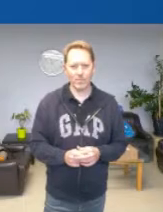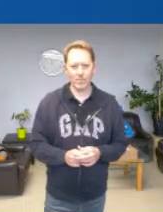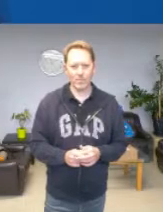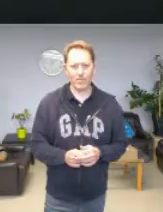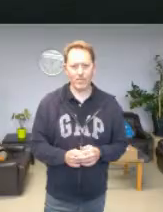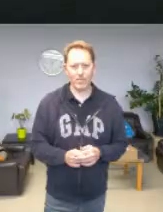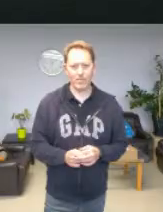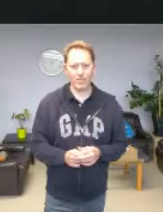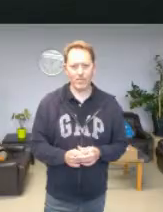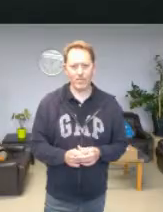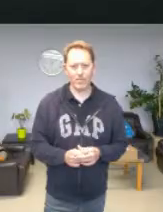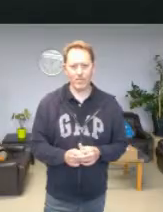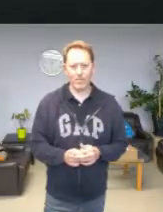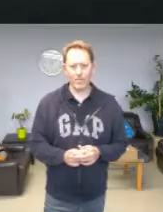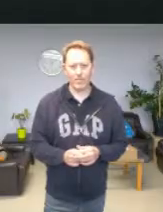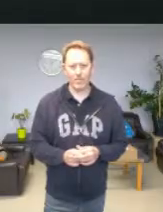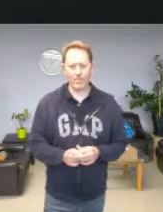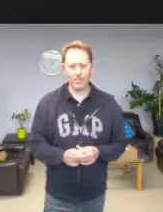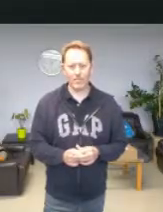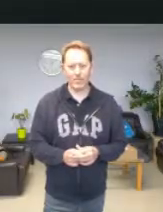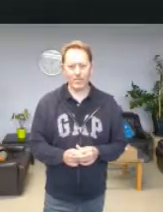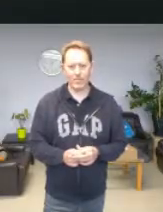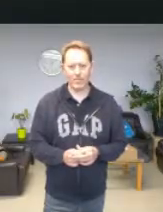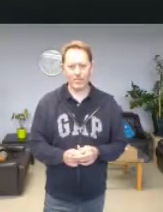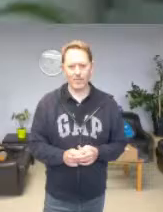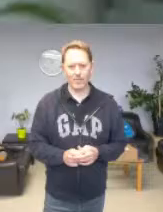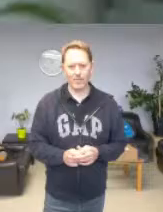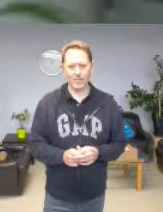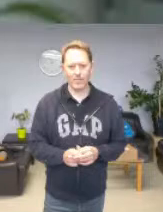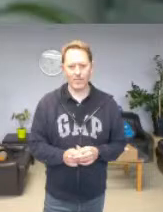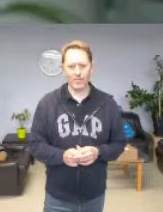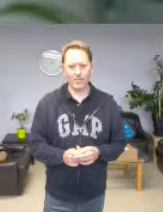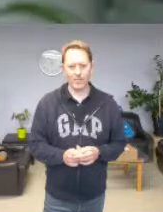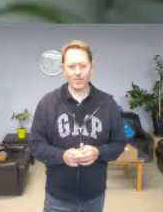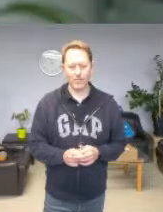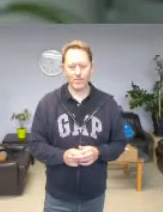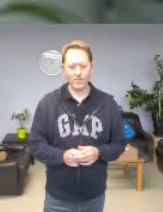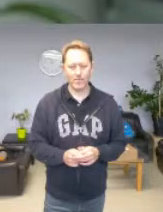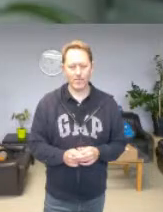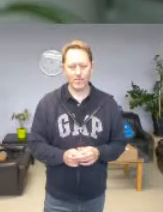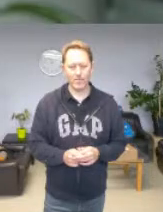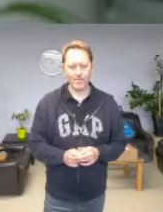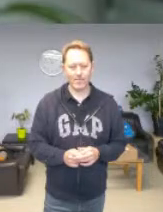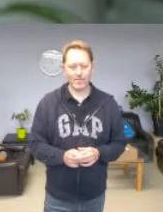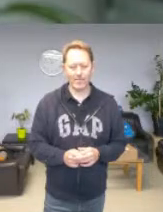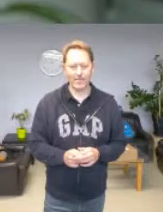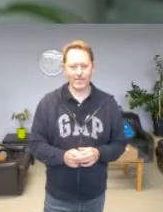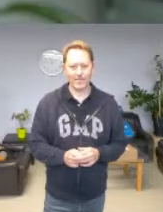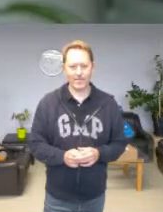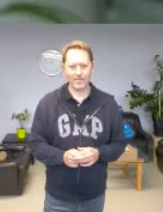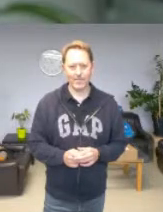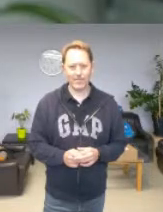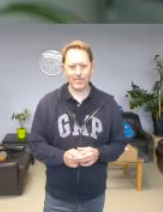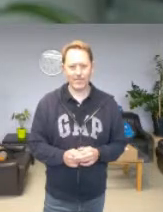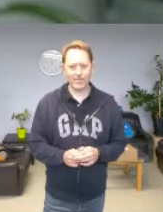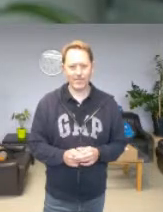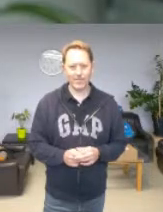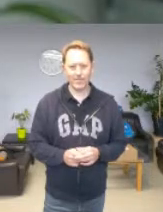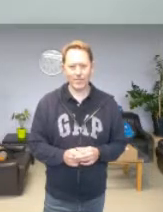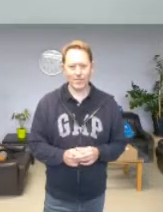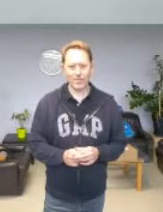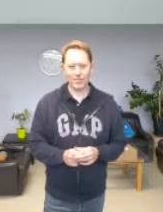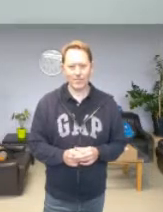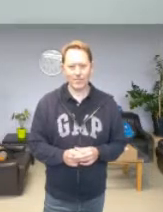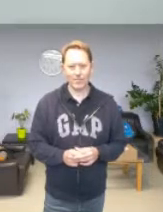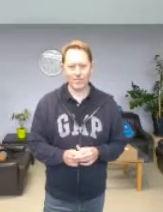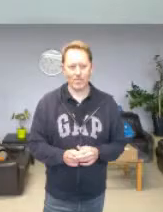AI model returns the correct sign, but sign language is a gloss language, so it has a different grammar.